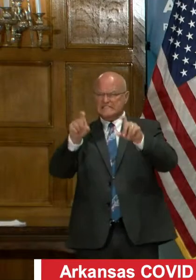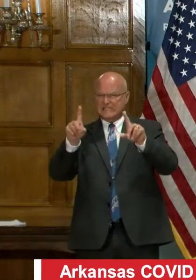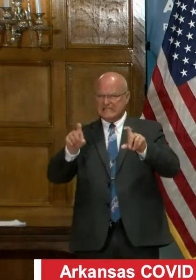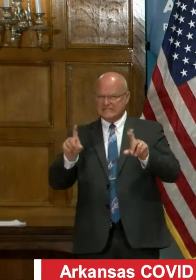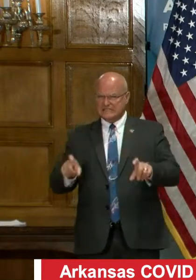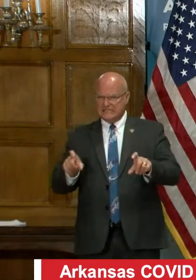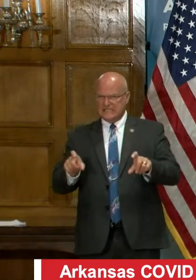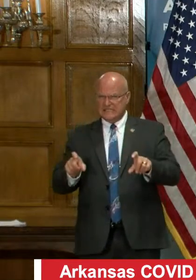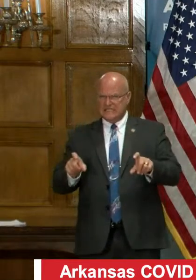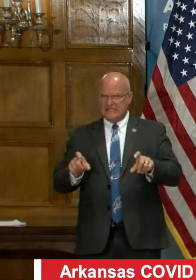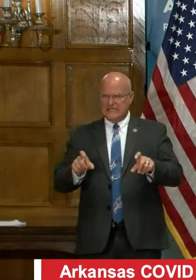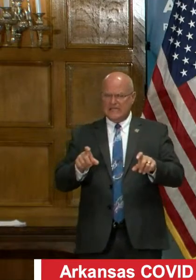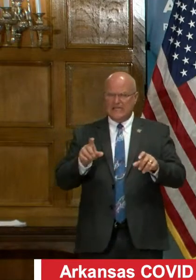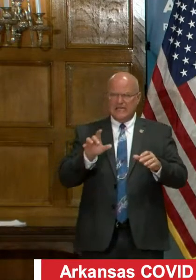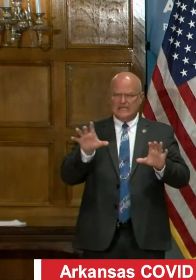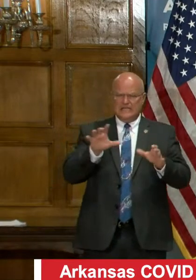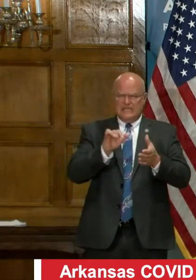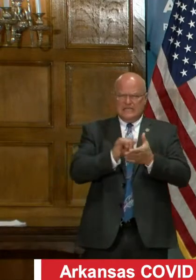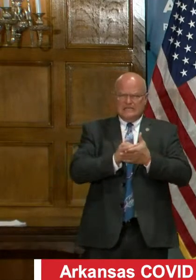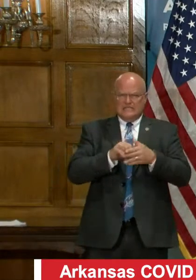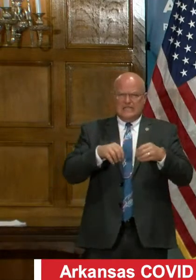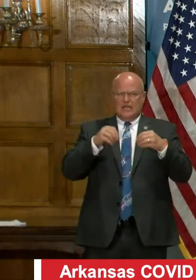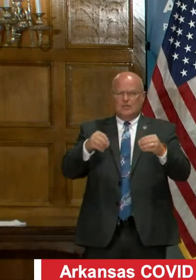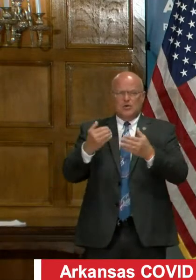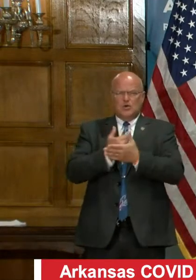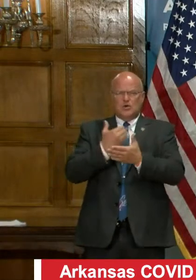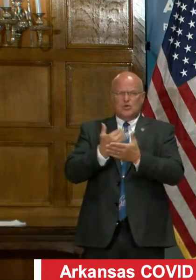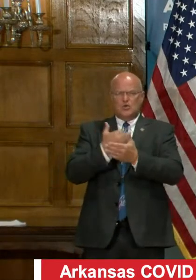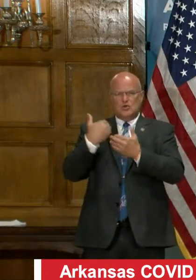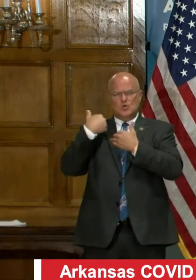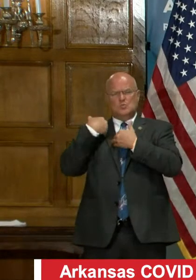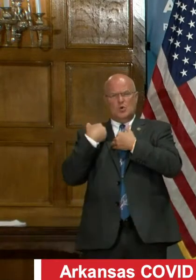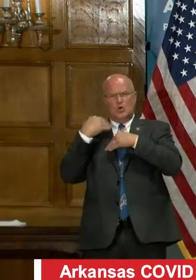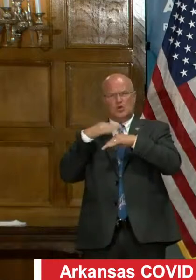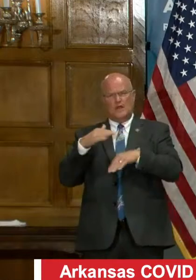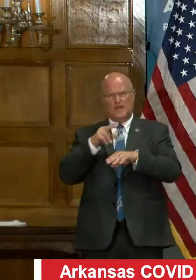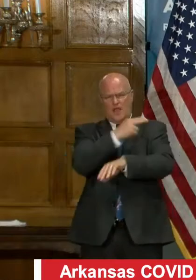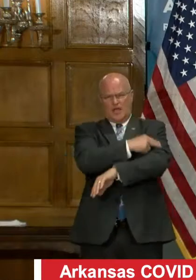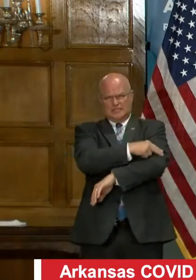testing? And does that put a new burden on hospitals?